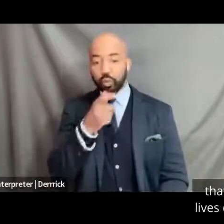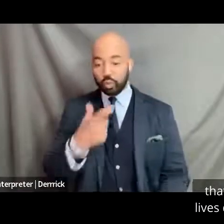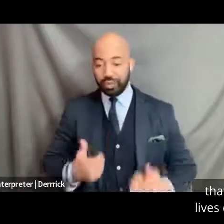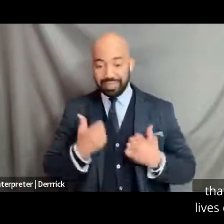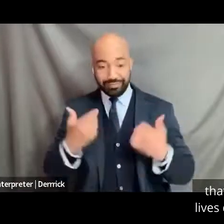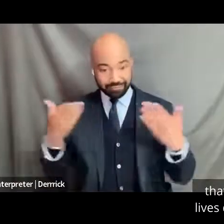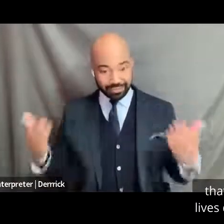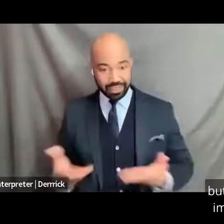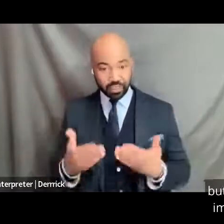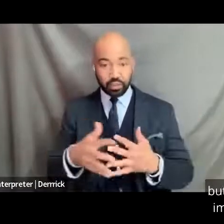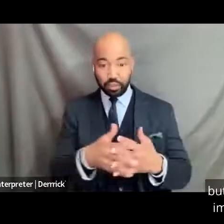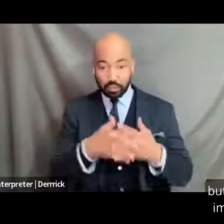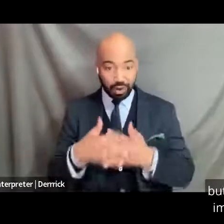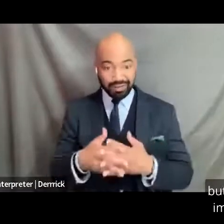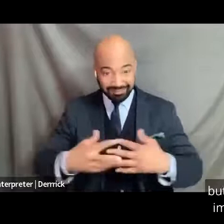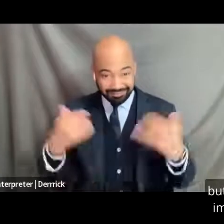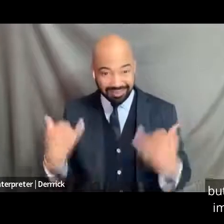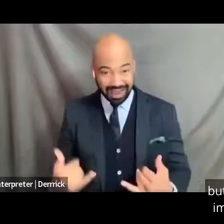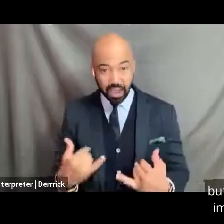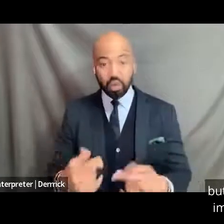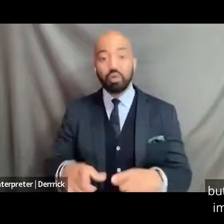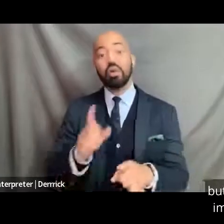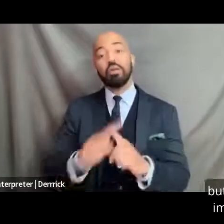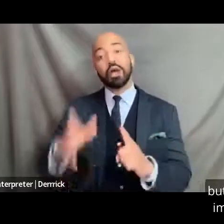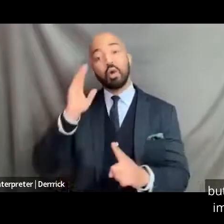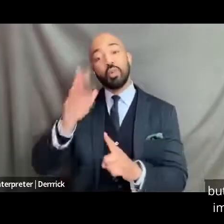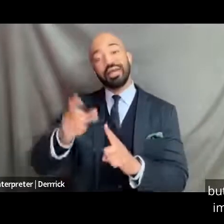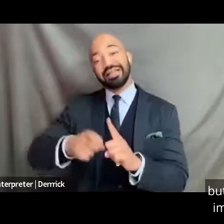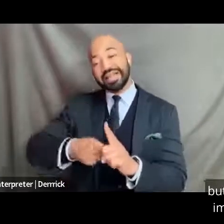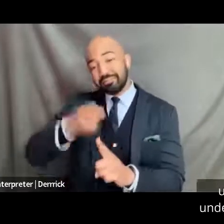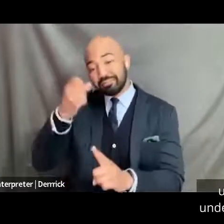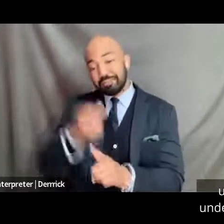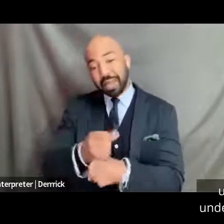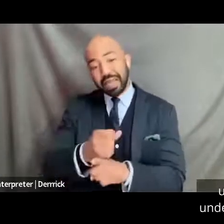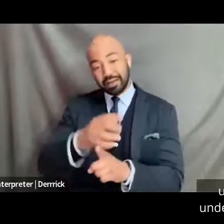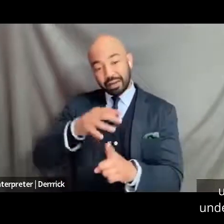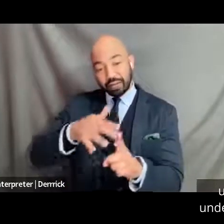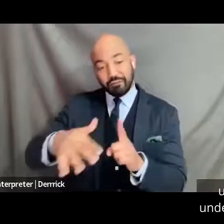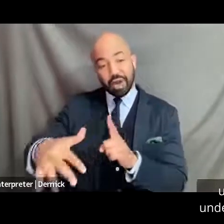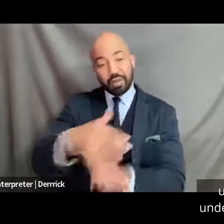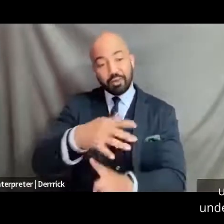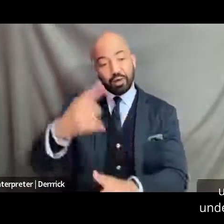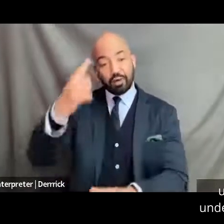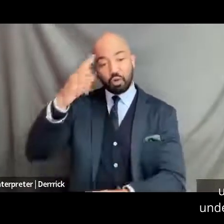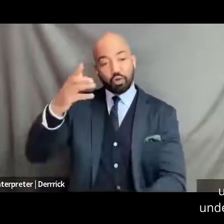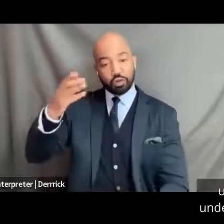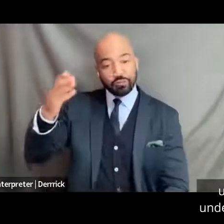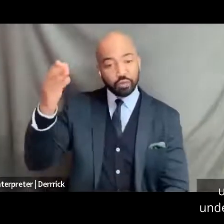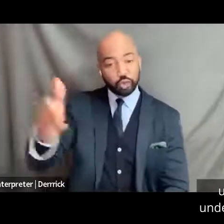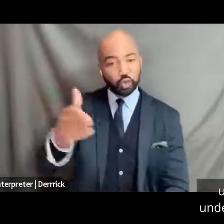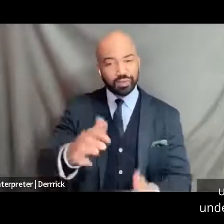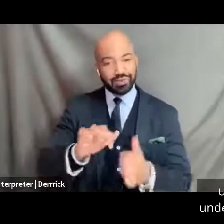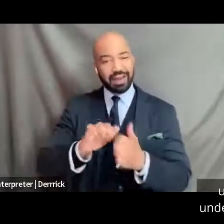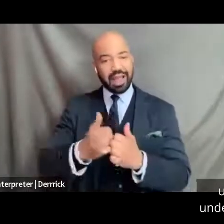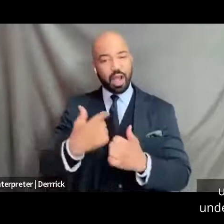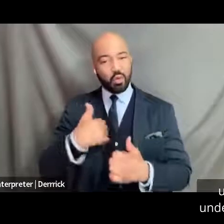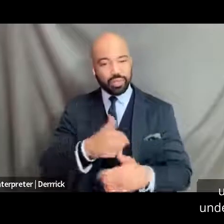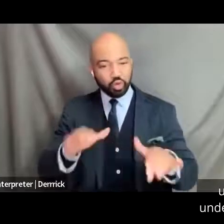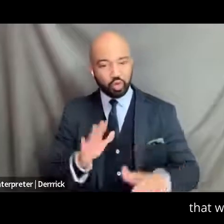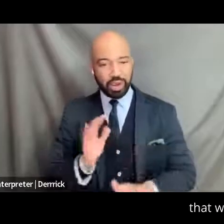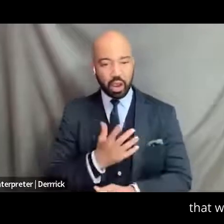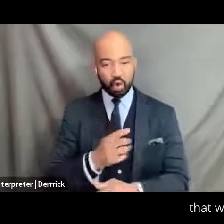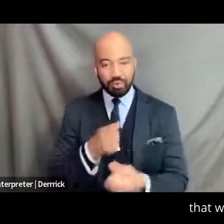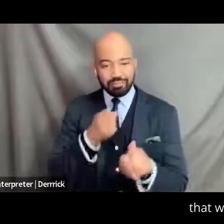nation but that will profoundly impact the conditions under which we are undertaking our advocacy